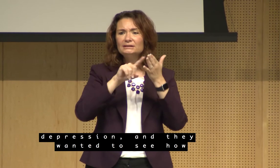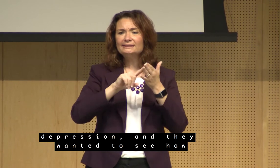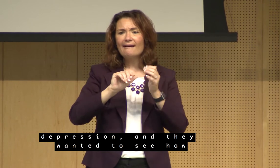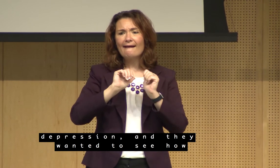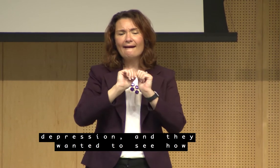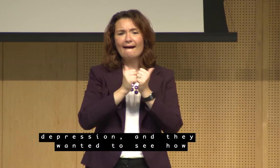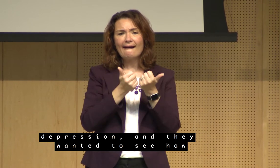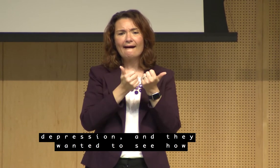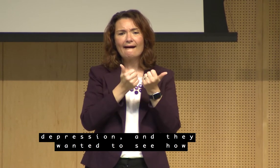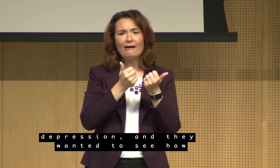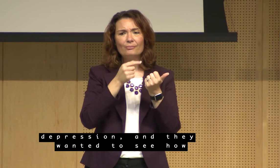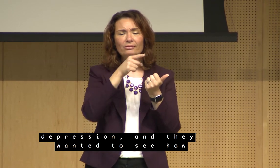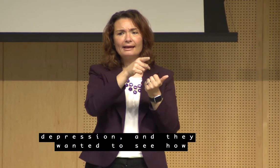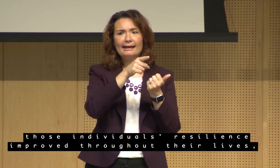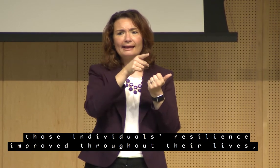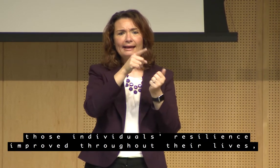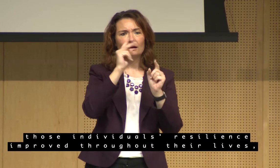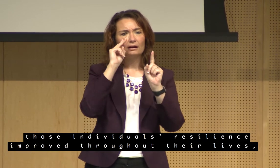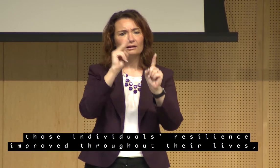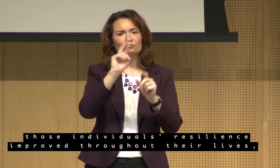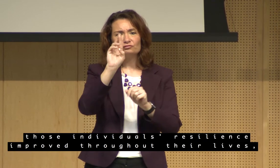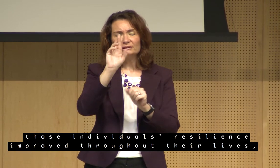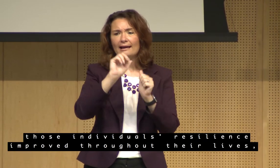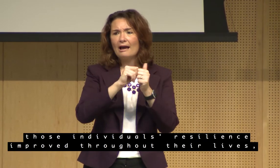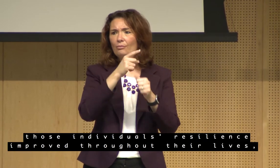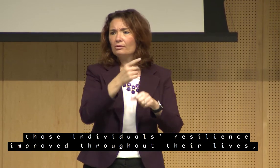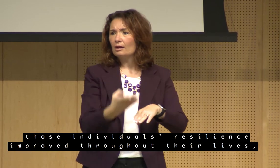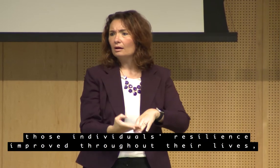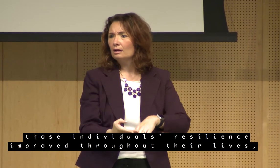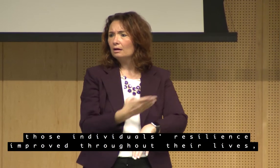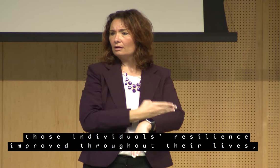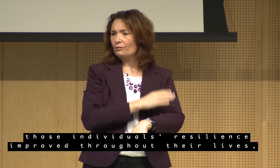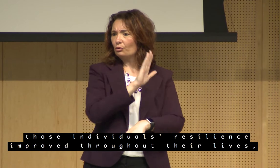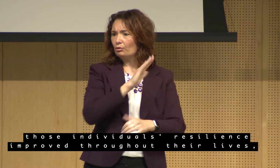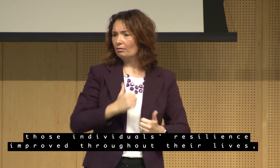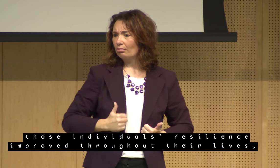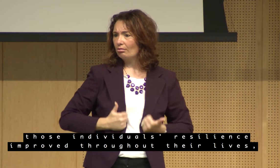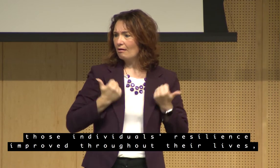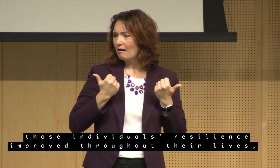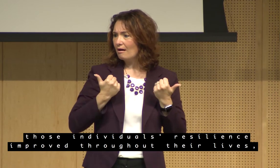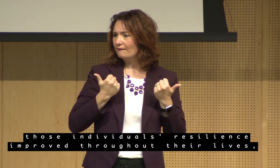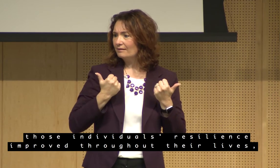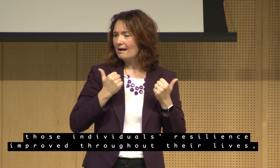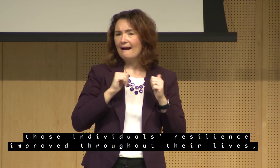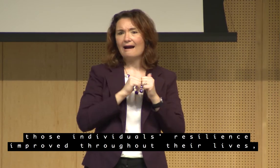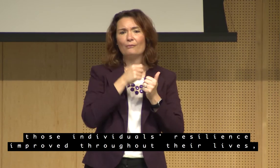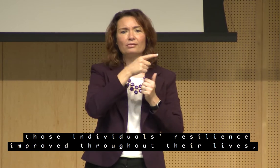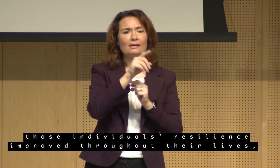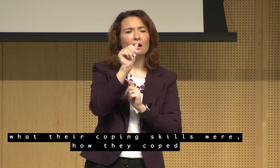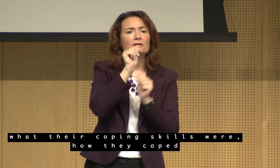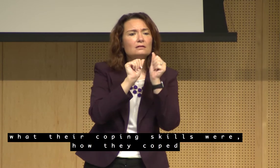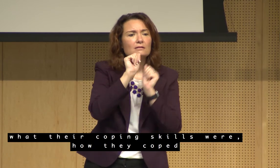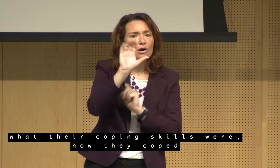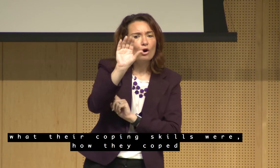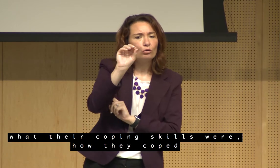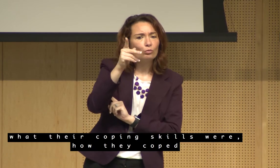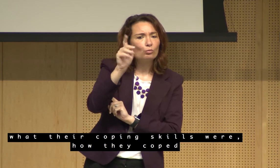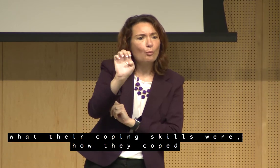they wanted to see how those individuals' resilience improved throughout their lives, what their